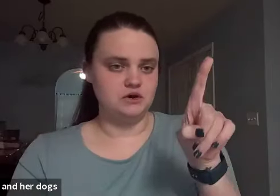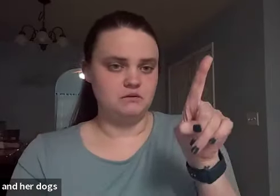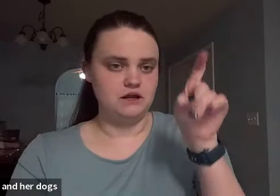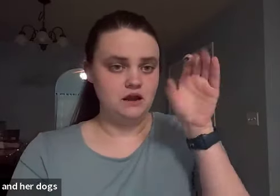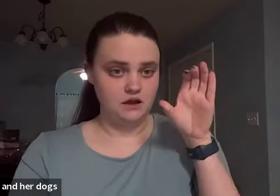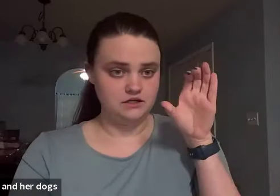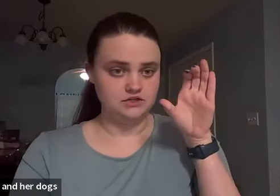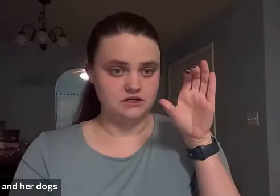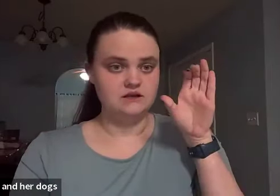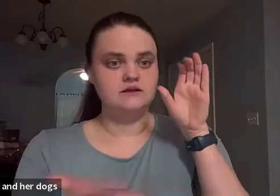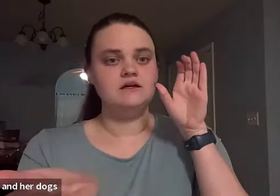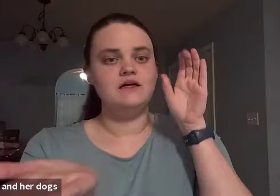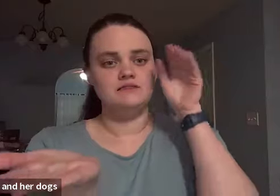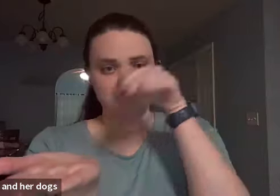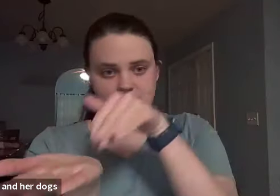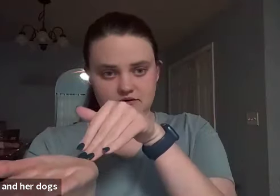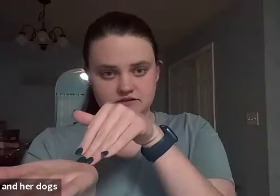go 100,000.